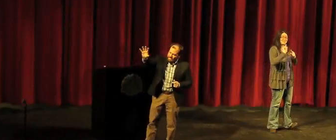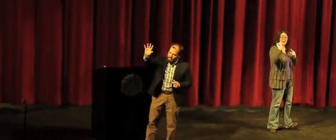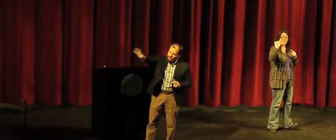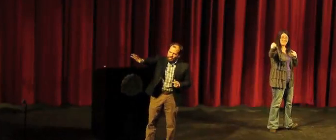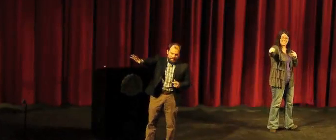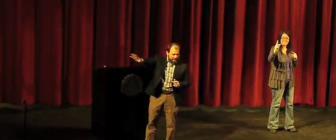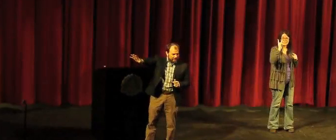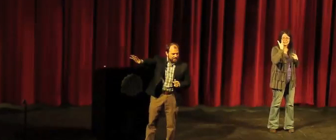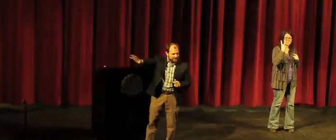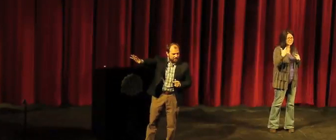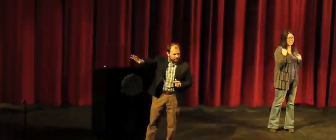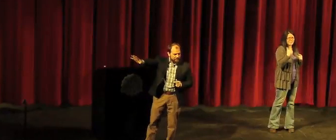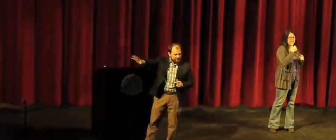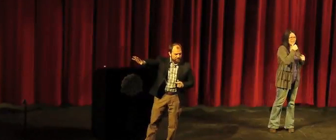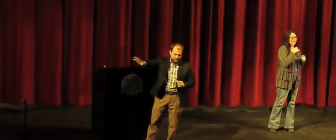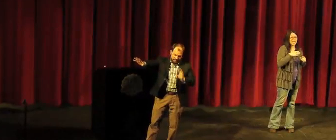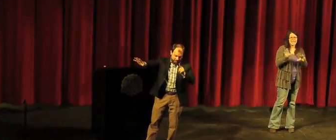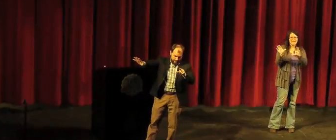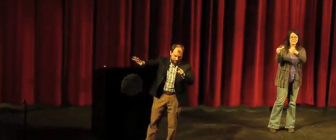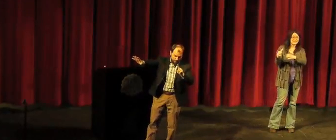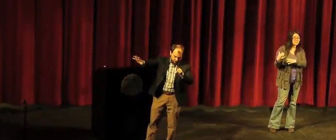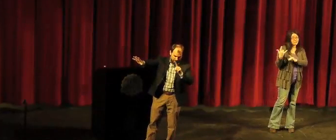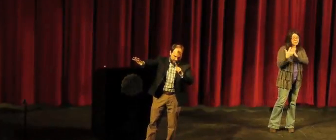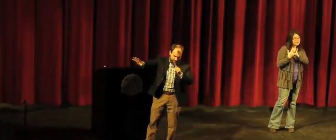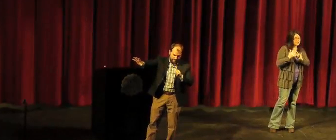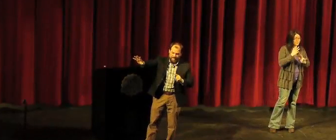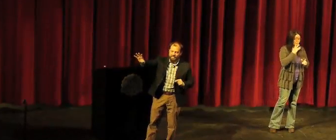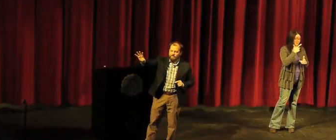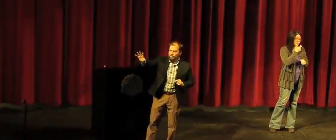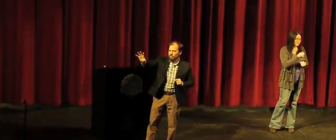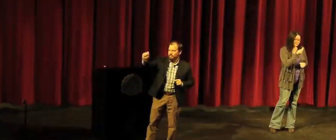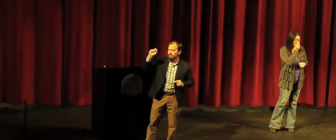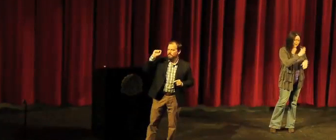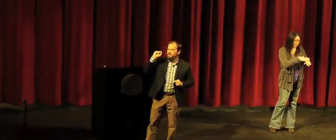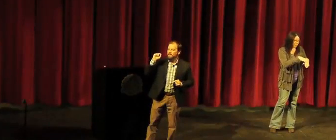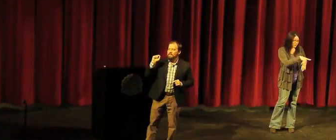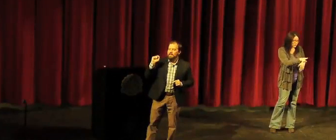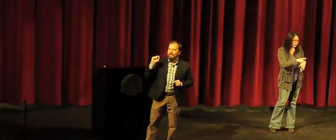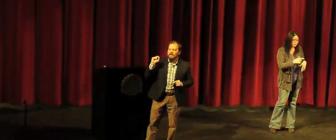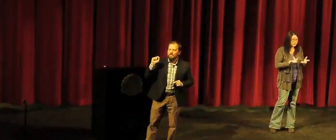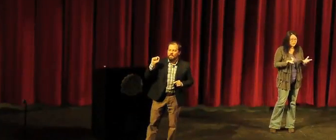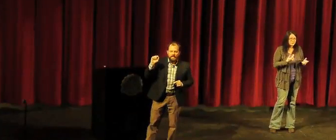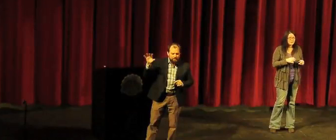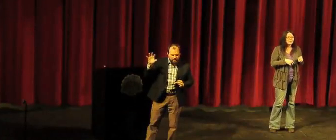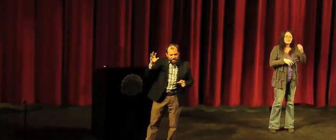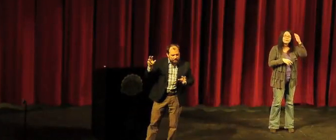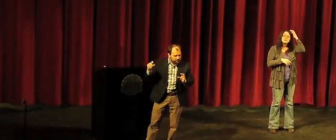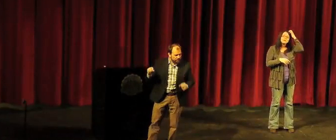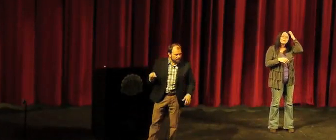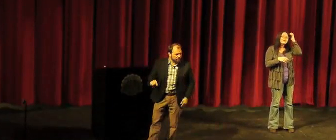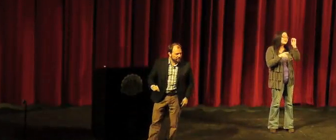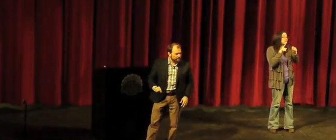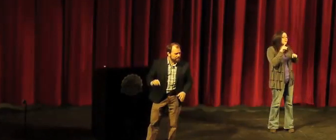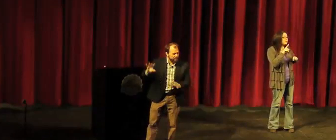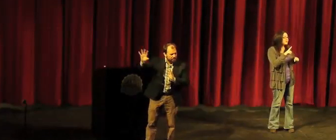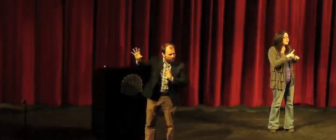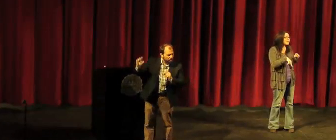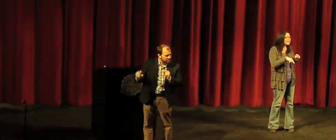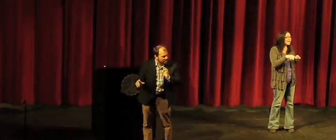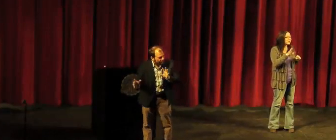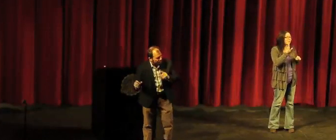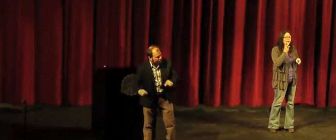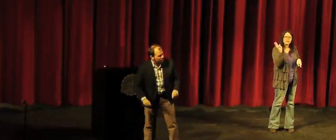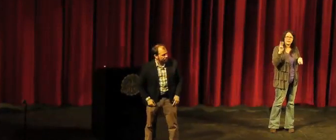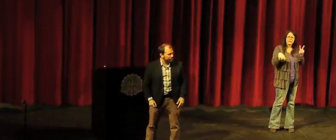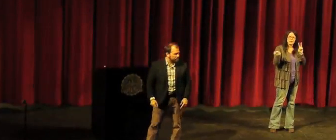they see some young ladies that they would be interested in. I warned you, right? It's a sexist beer commercial. They can't really tell, so they're a little bit interested, but they're a long